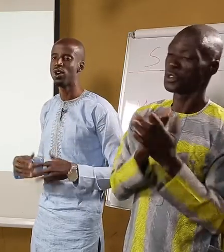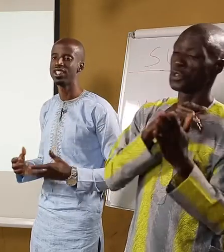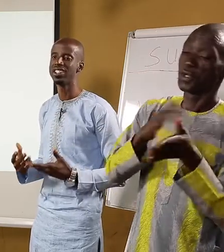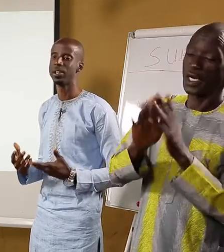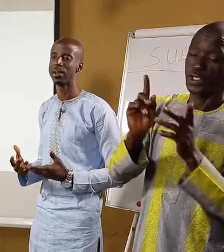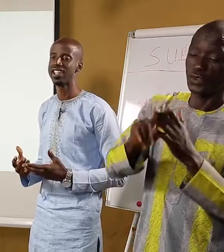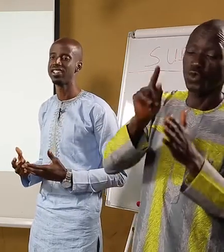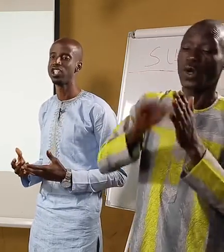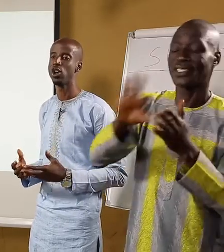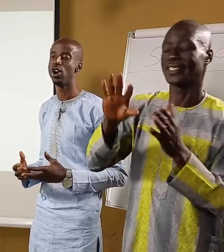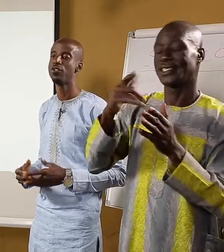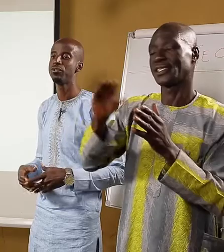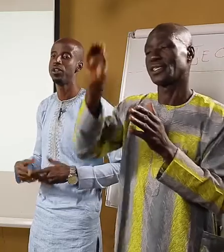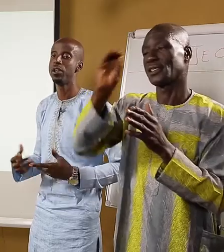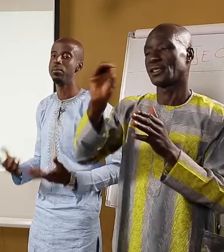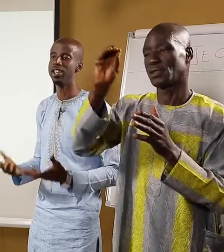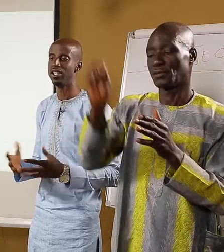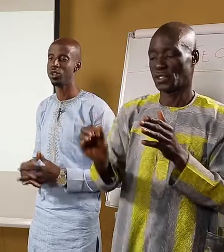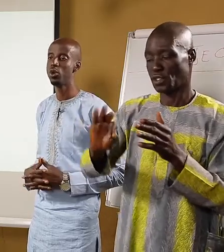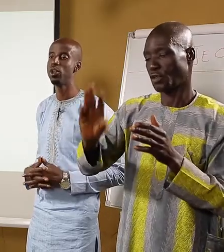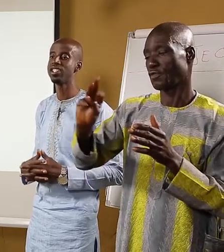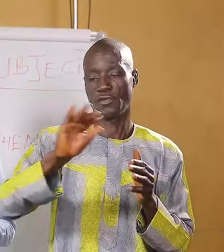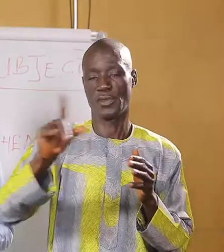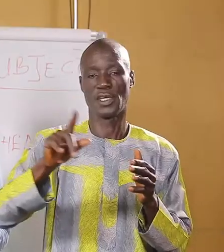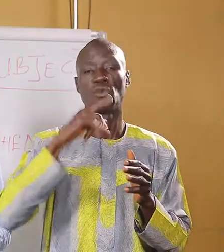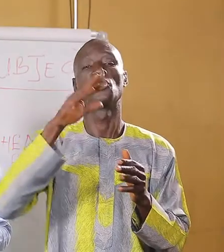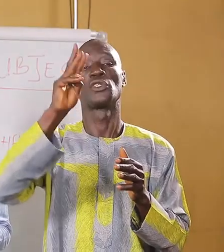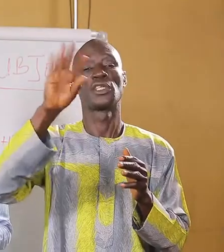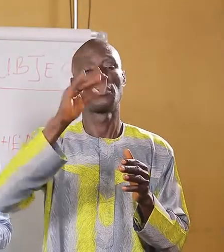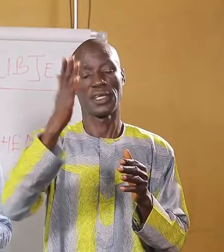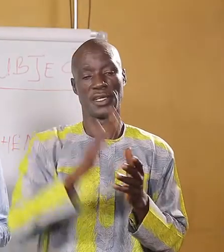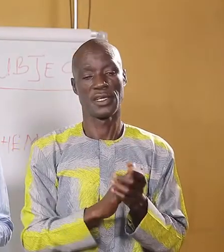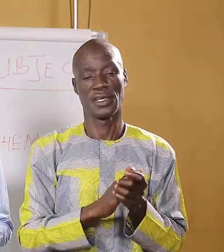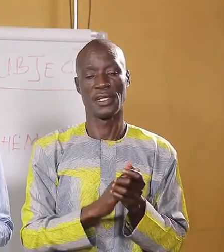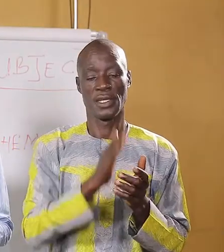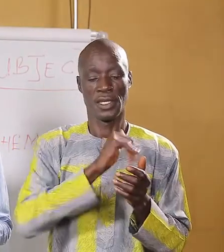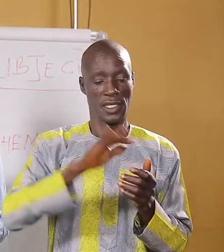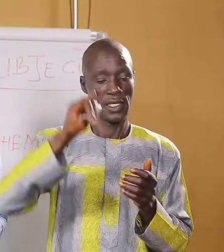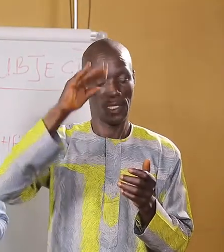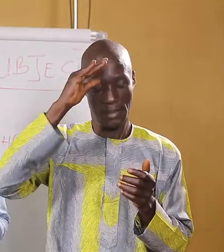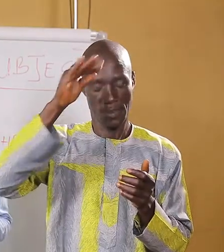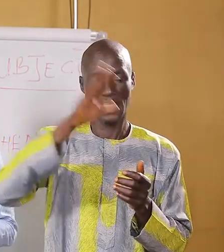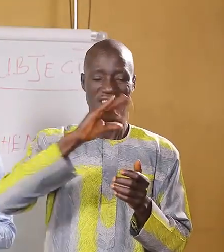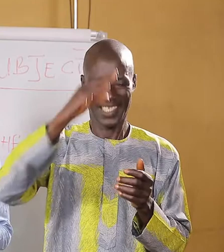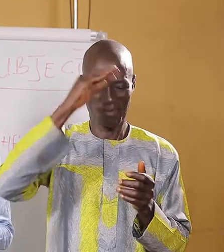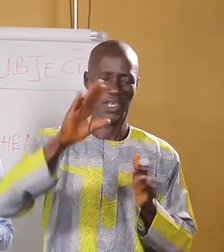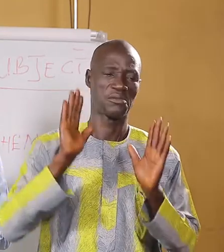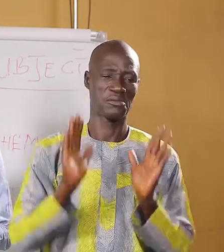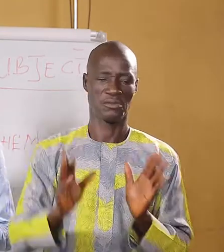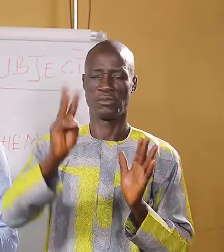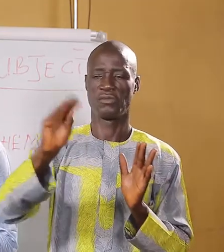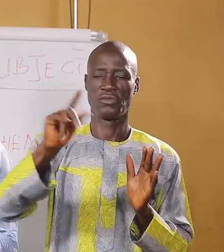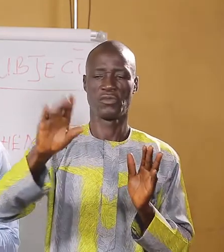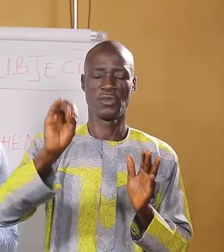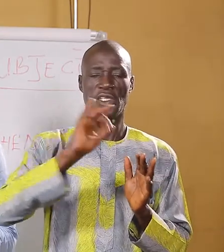asked what is the percentage of male. Who is a male? A male is simply a man.